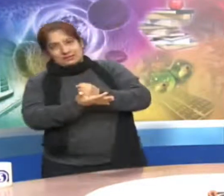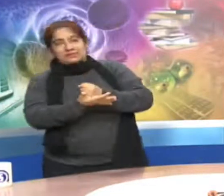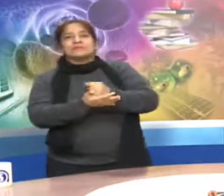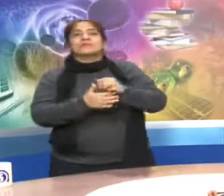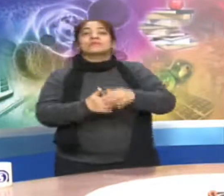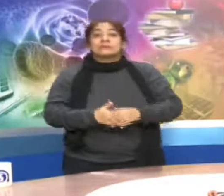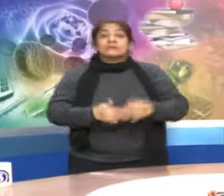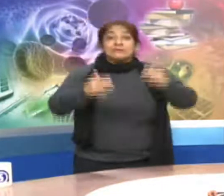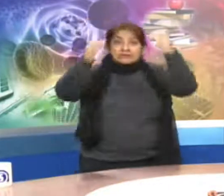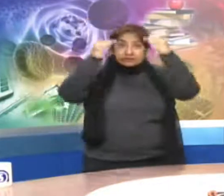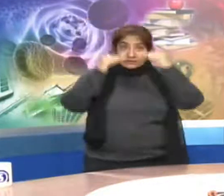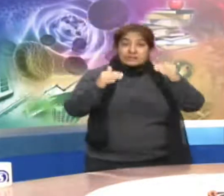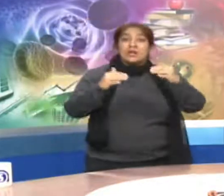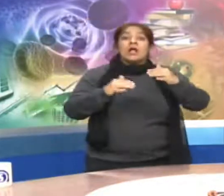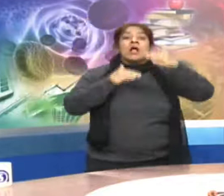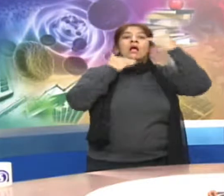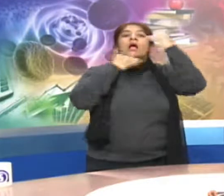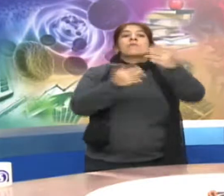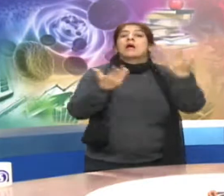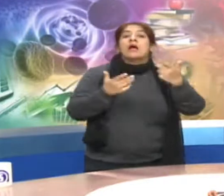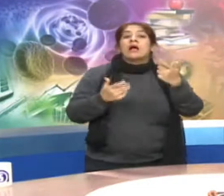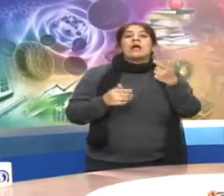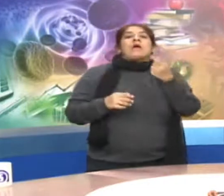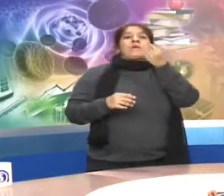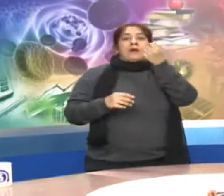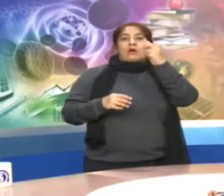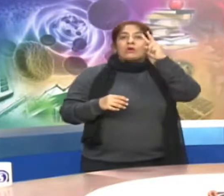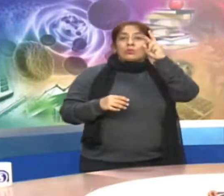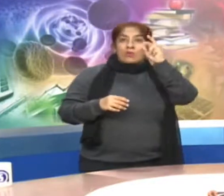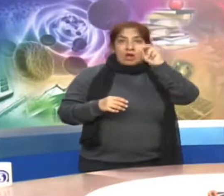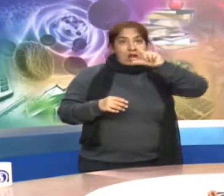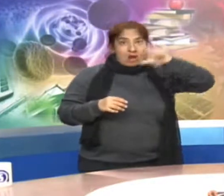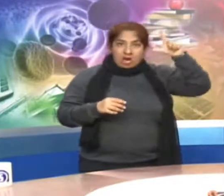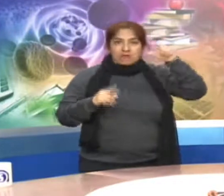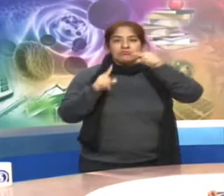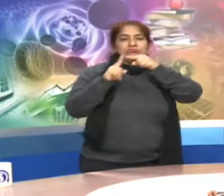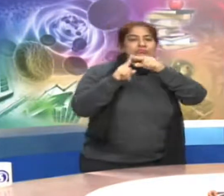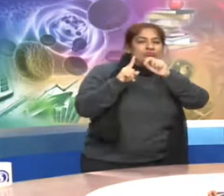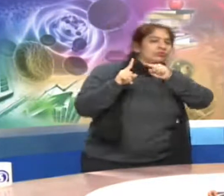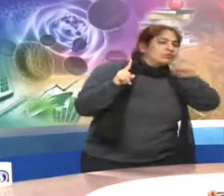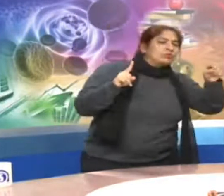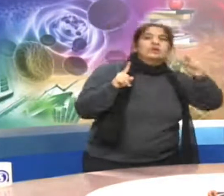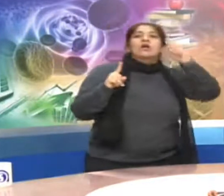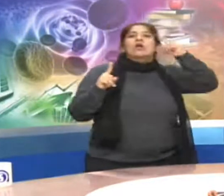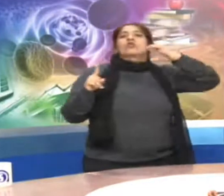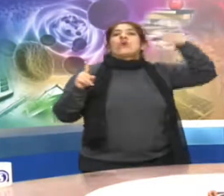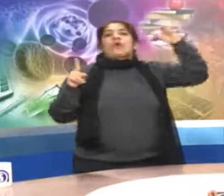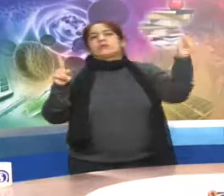compulsion. And the limit is 20 lakh to 1 crore.